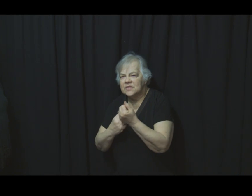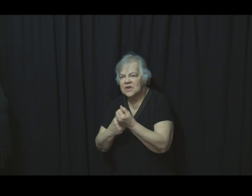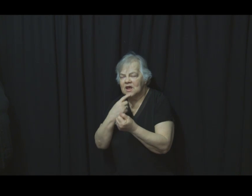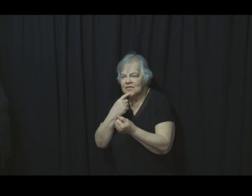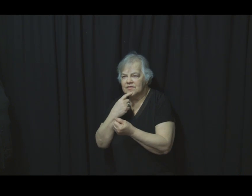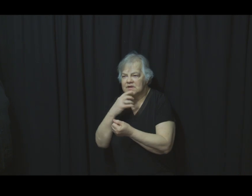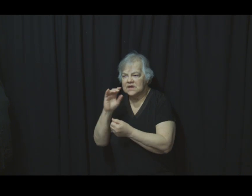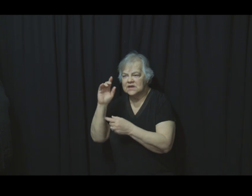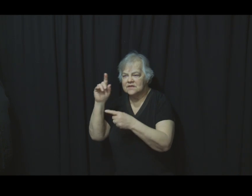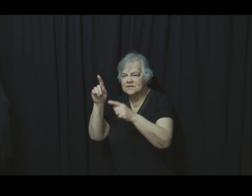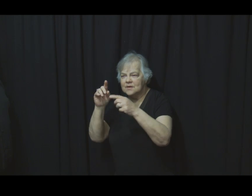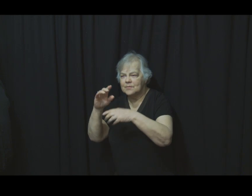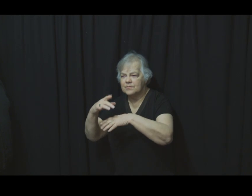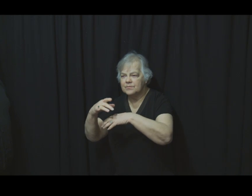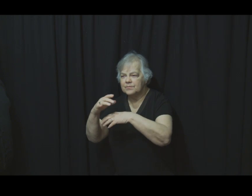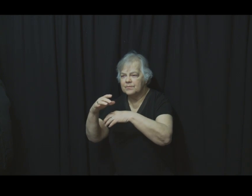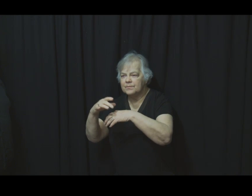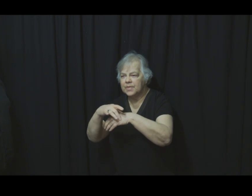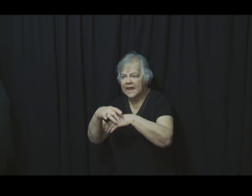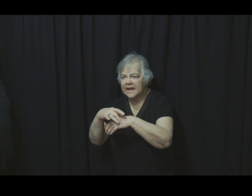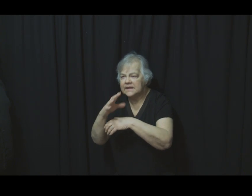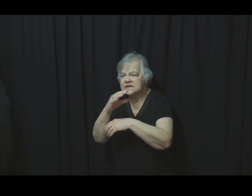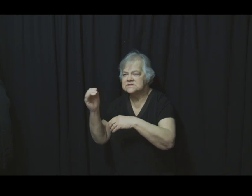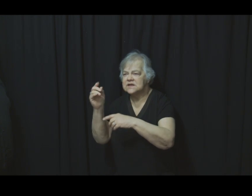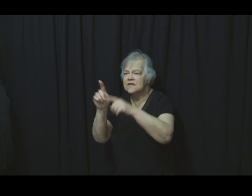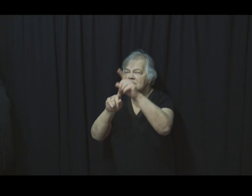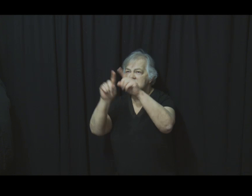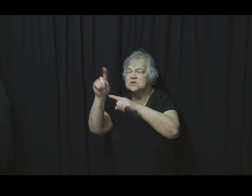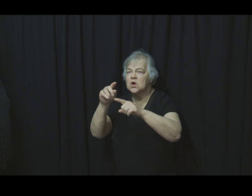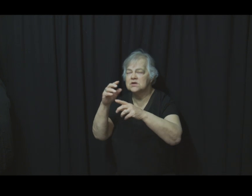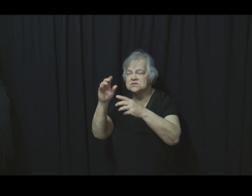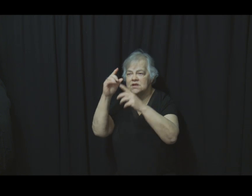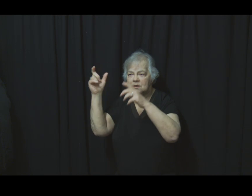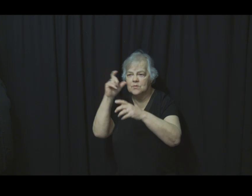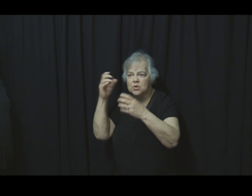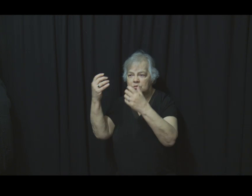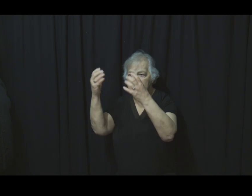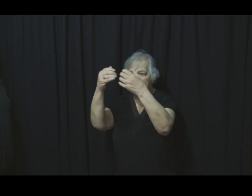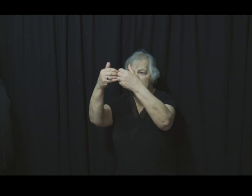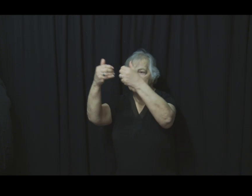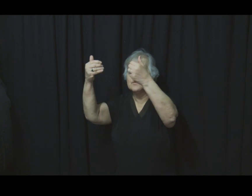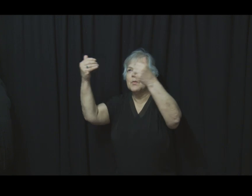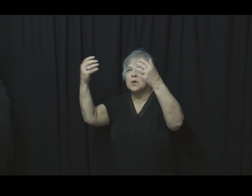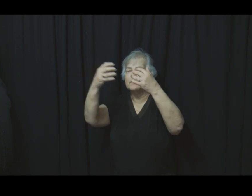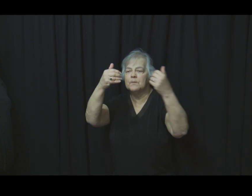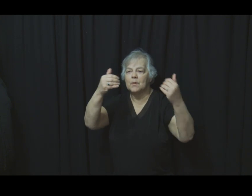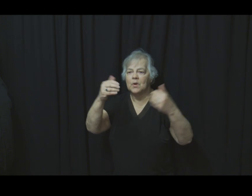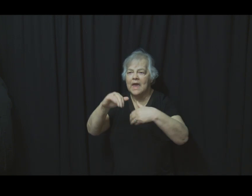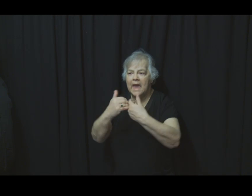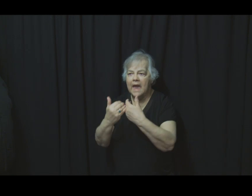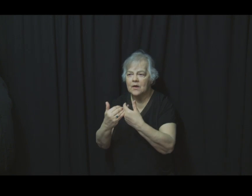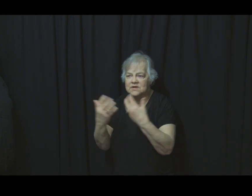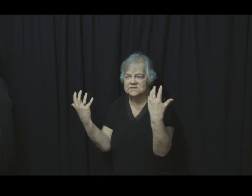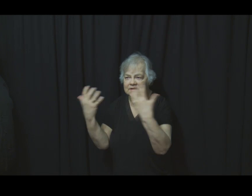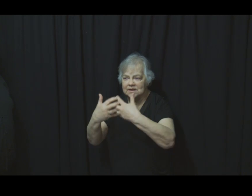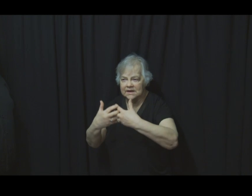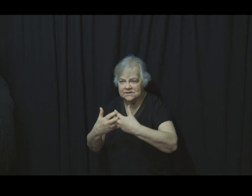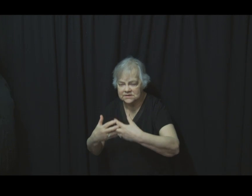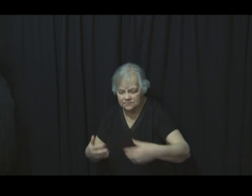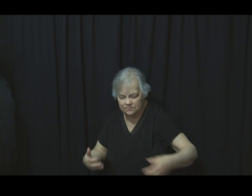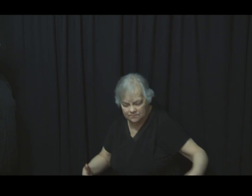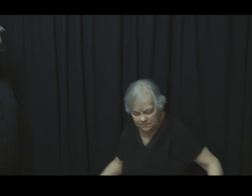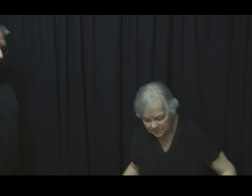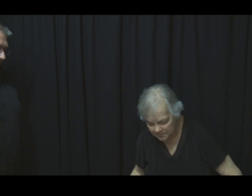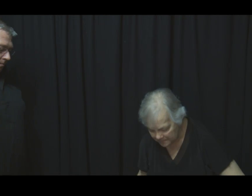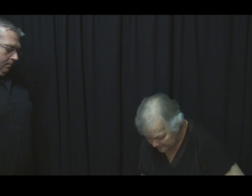planets, stars, moons, moving further and further apart, and what function does that serve in the grand design?